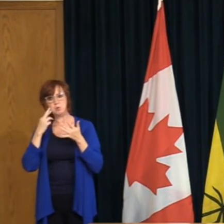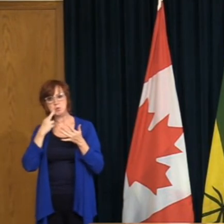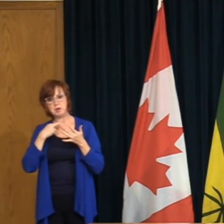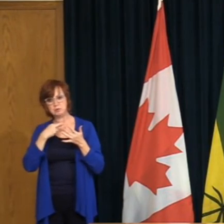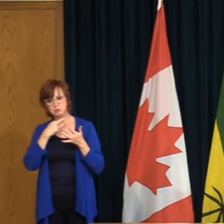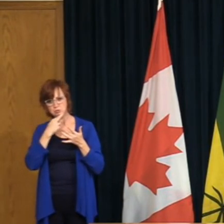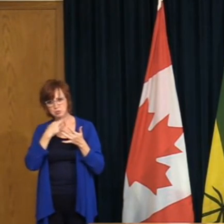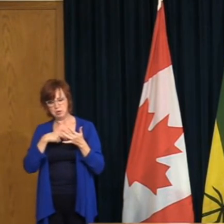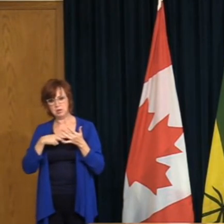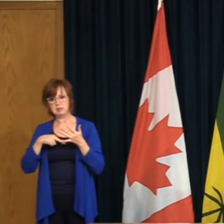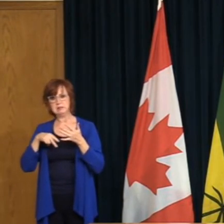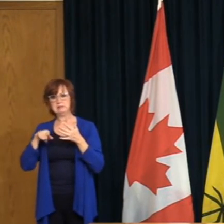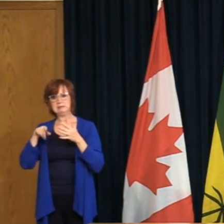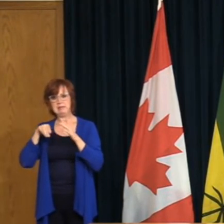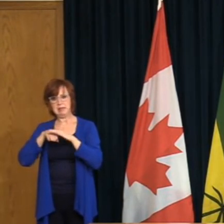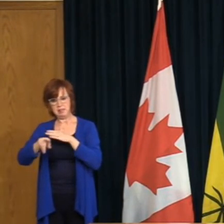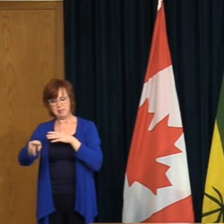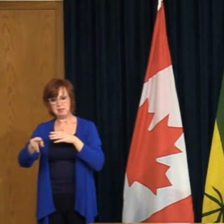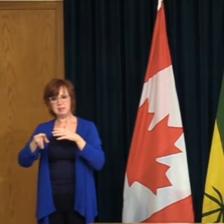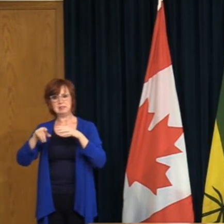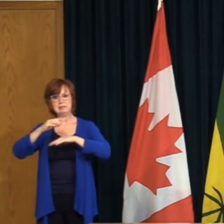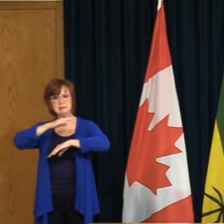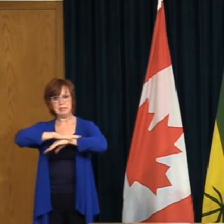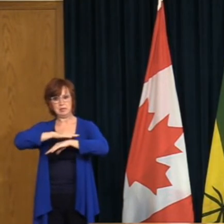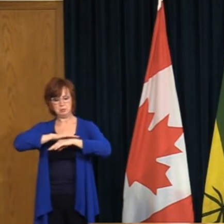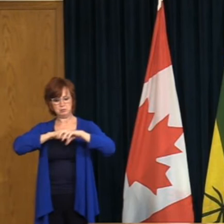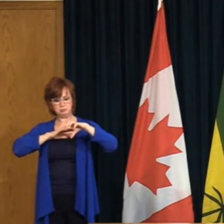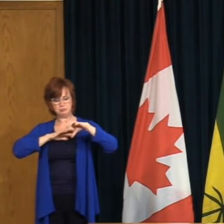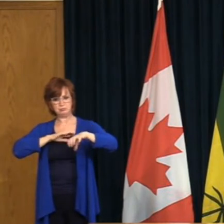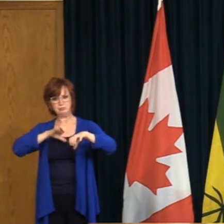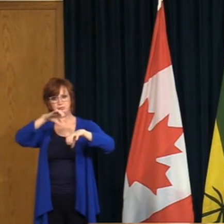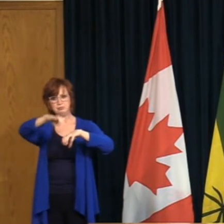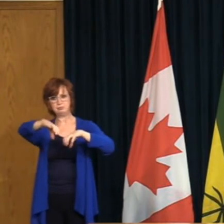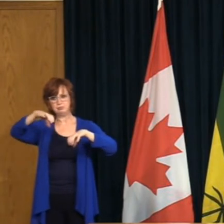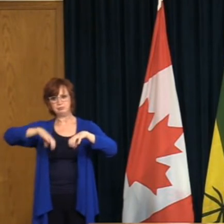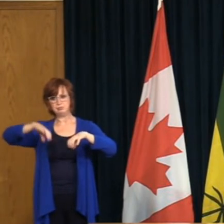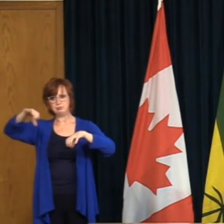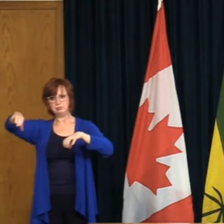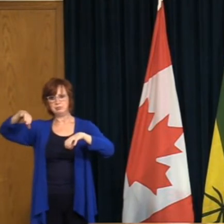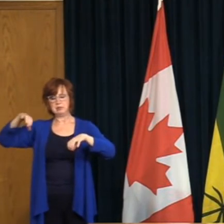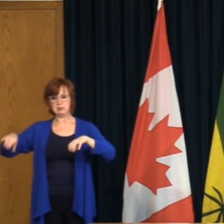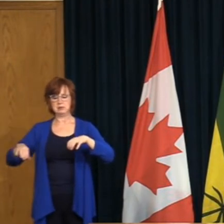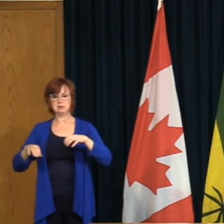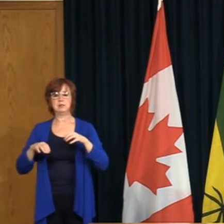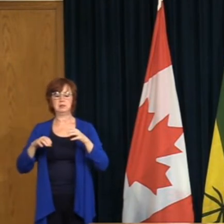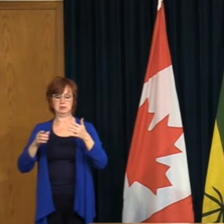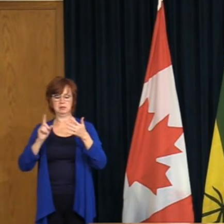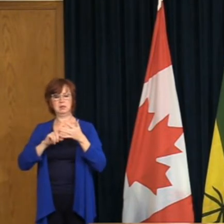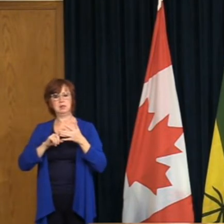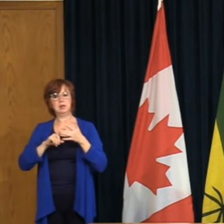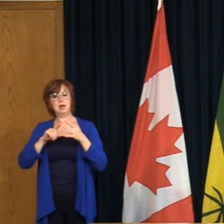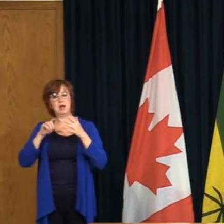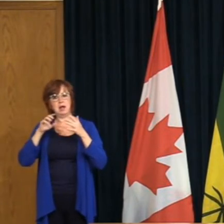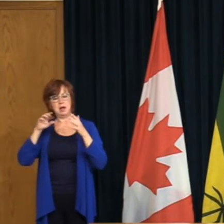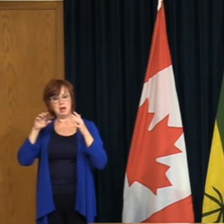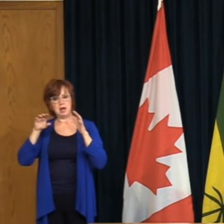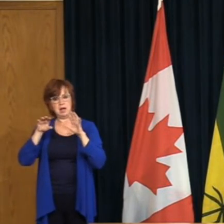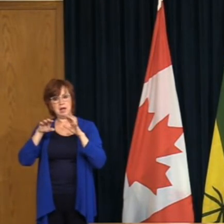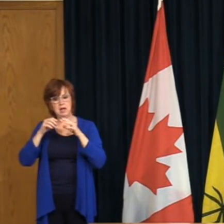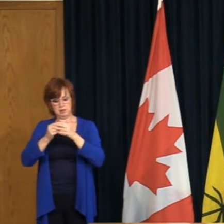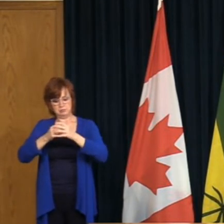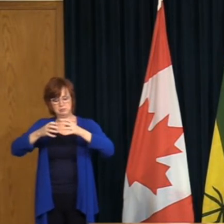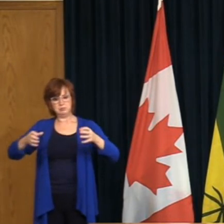as your household or your virtual household initially, so you're maintaining the same group, but then having the pleasure of actually eating